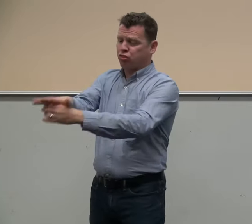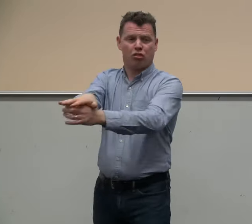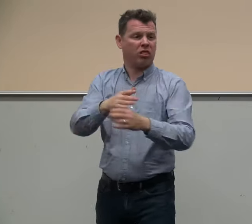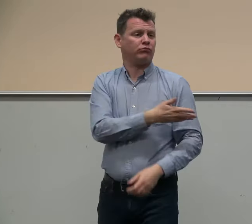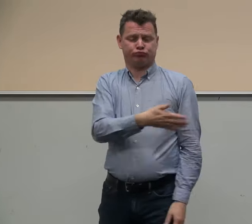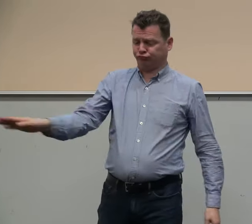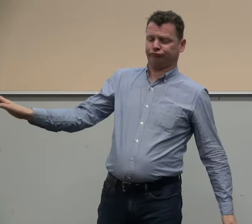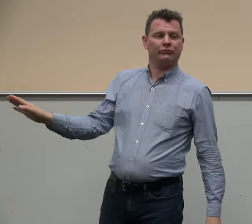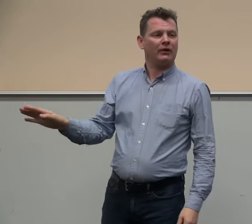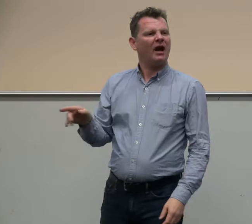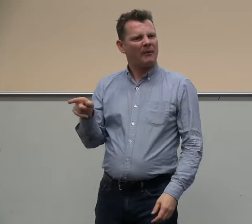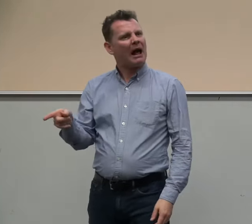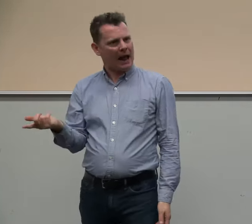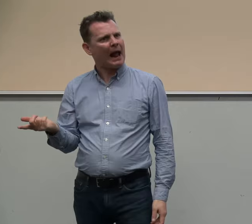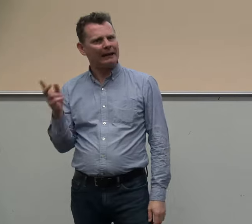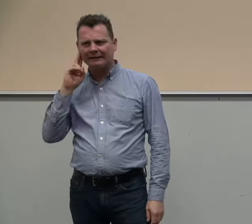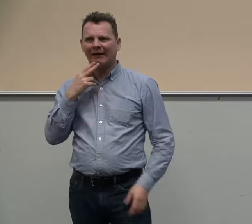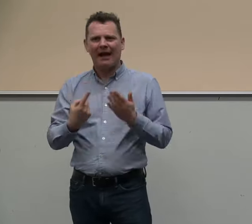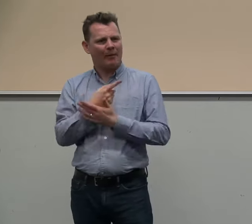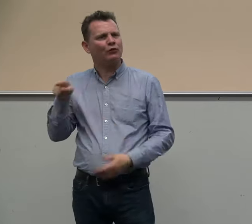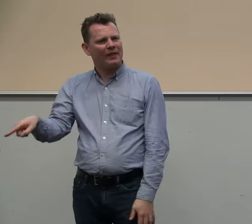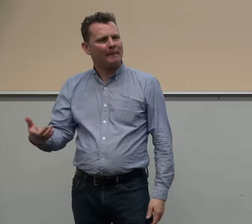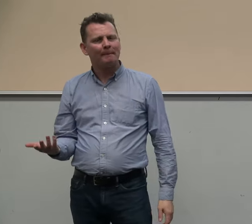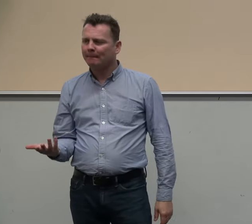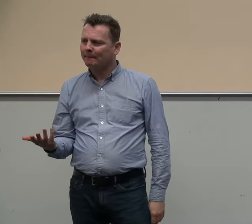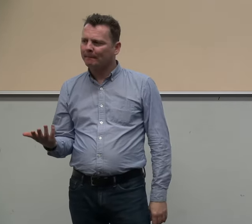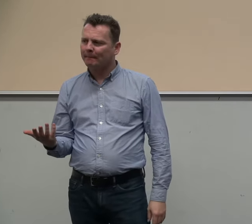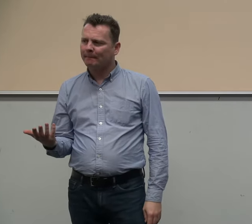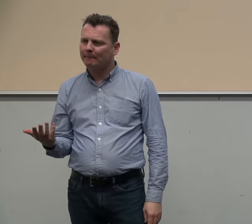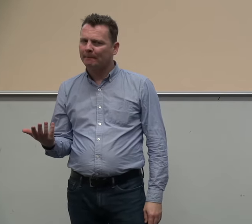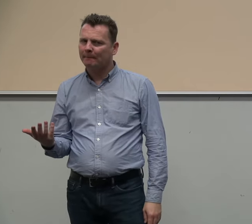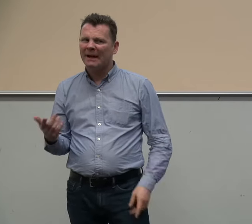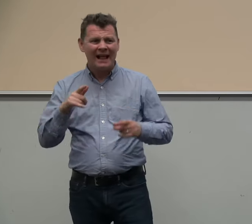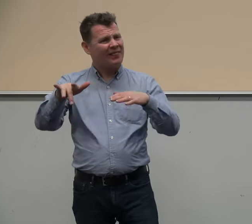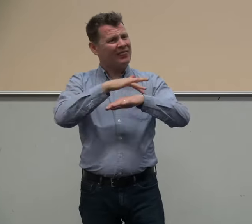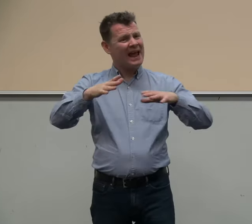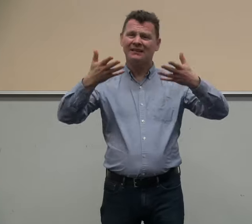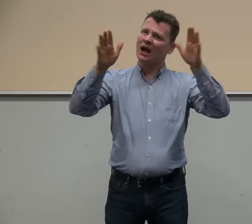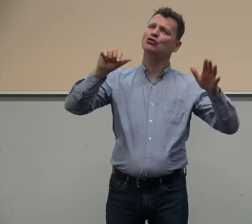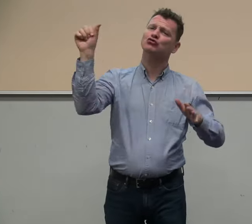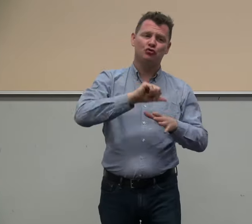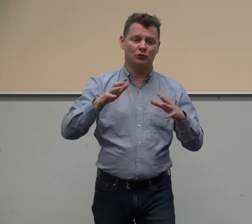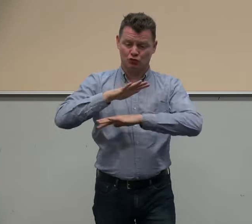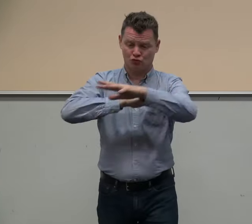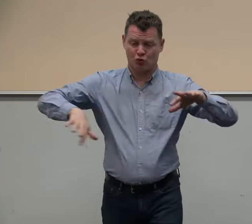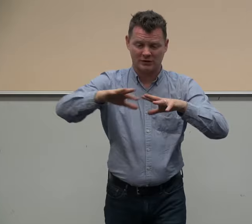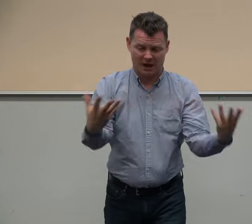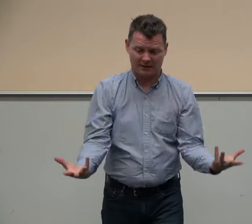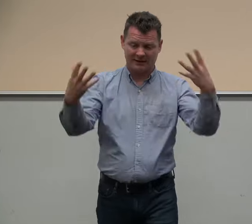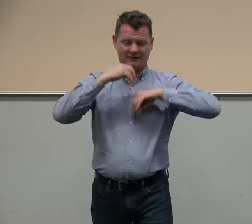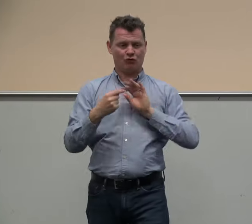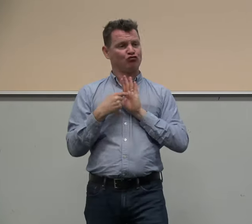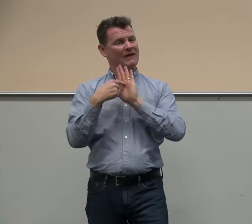group. So that's what happens. But if theatre is supposed to represent its own society, it has